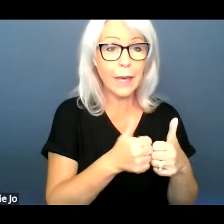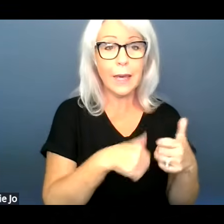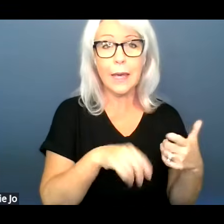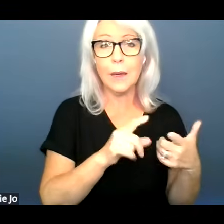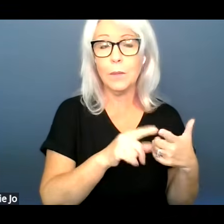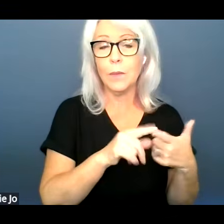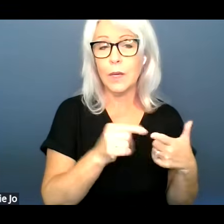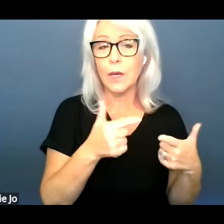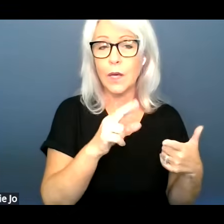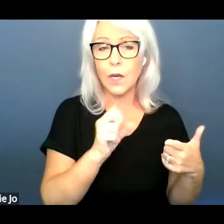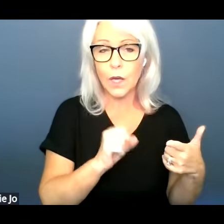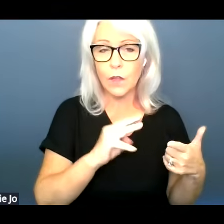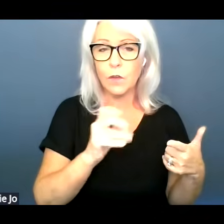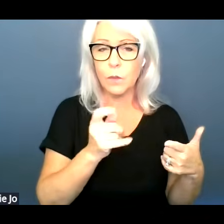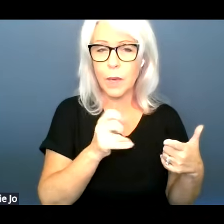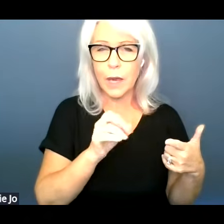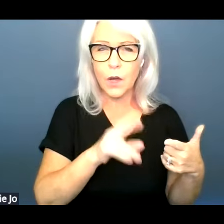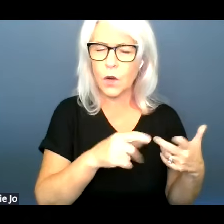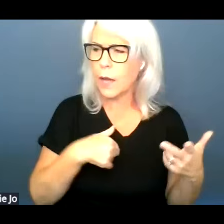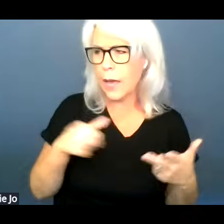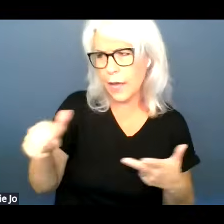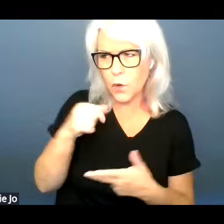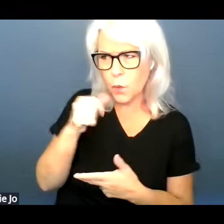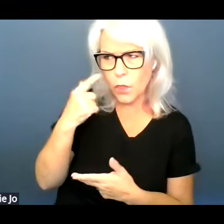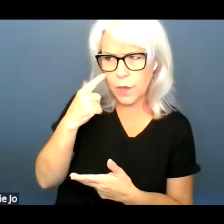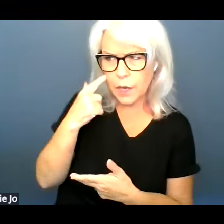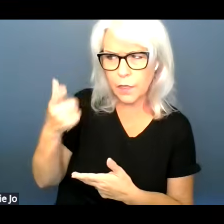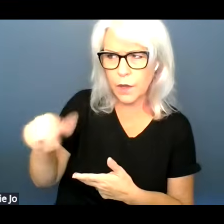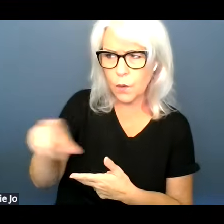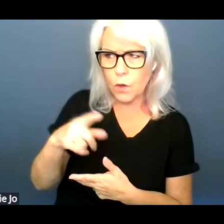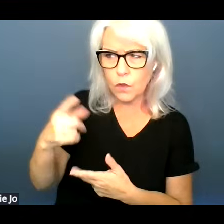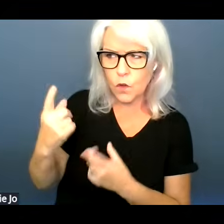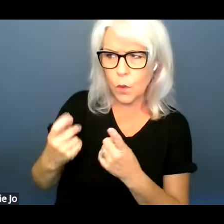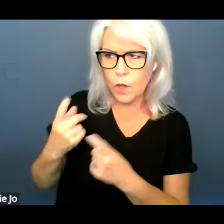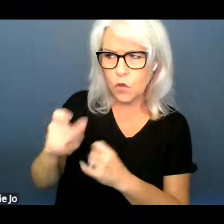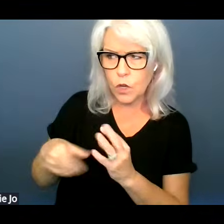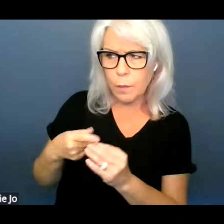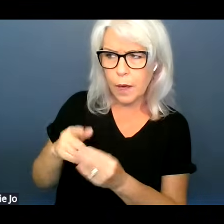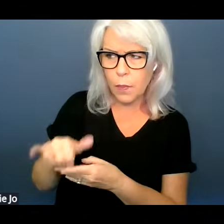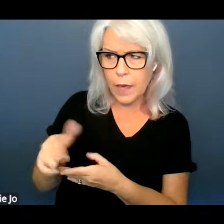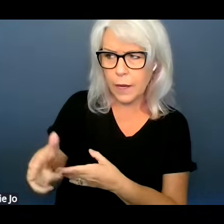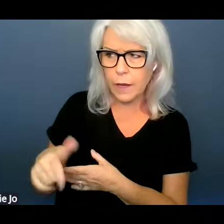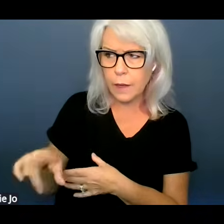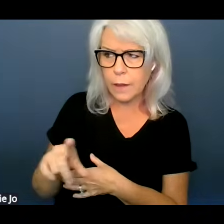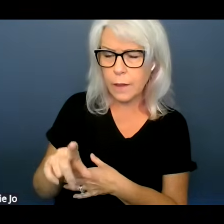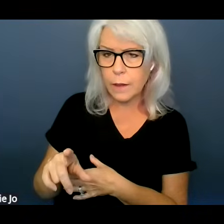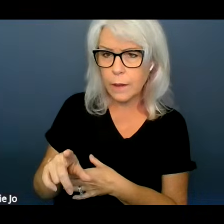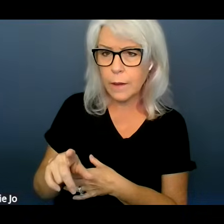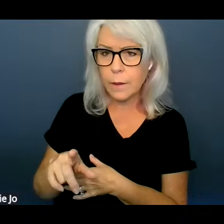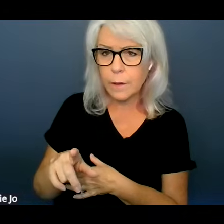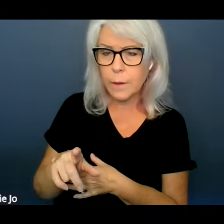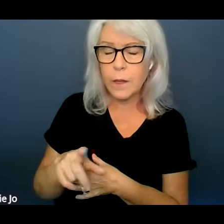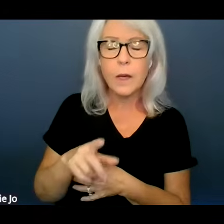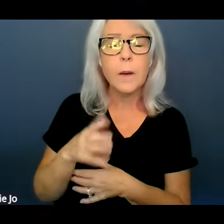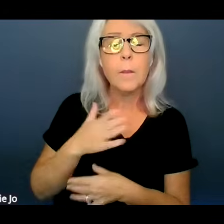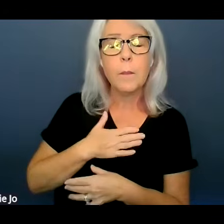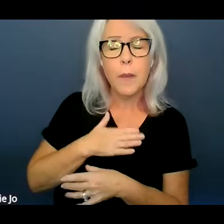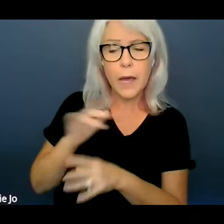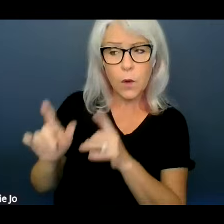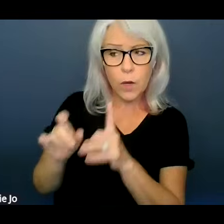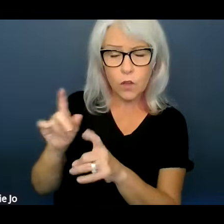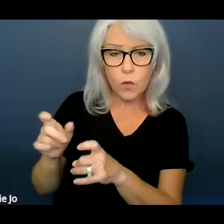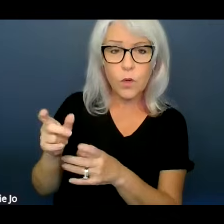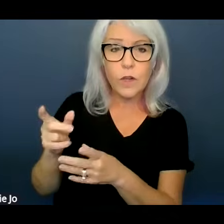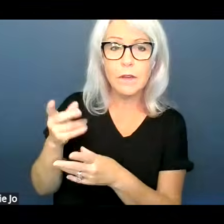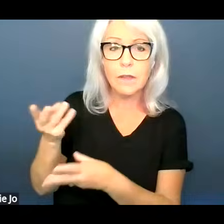steelworkers I retiring don't think meeting. there's a question about whether you could have gotten those numbers of signatures. Yeah. The question was about the